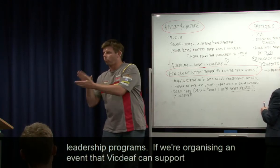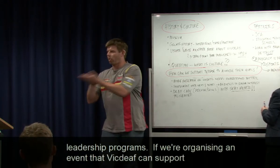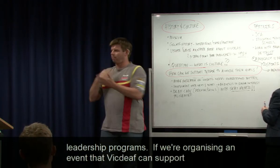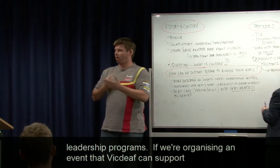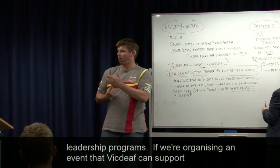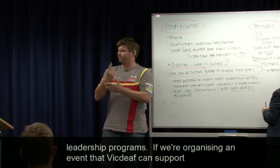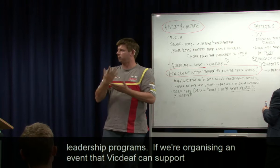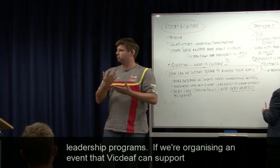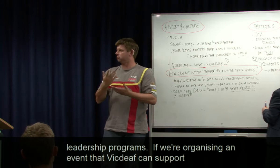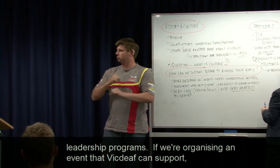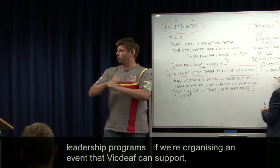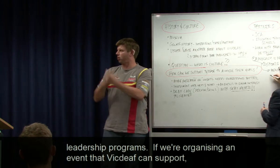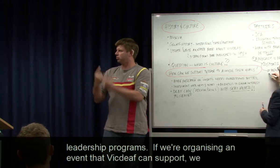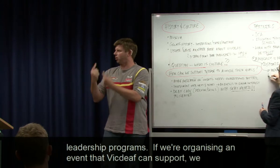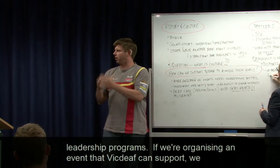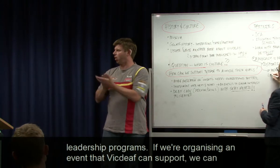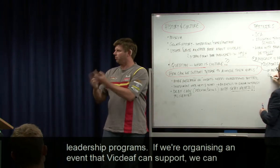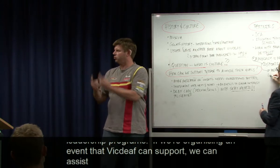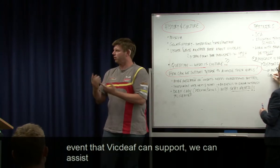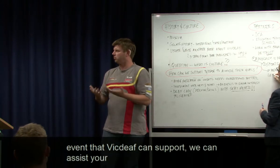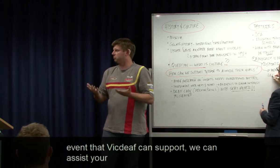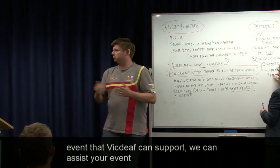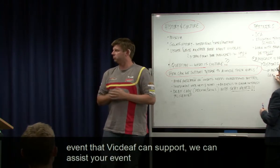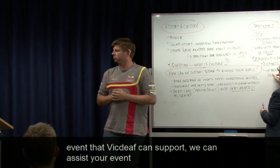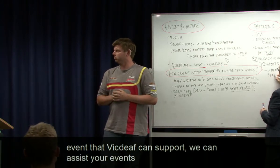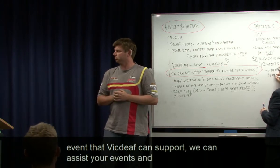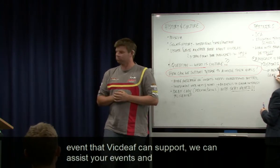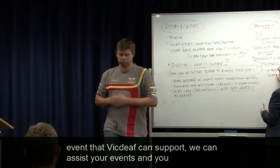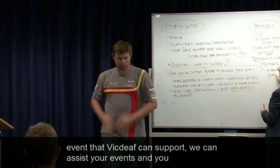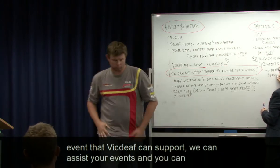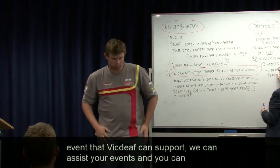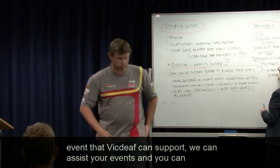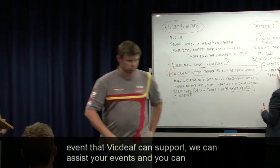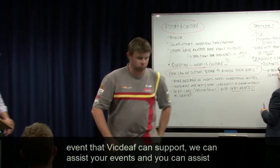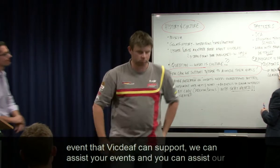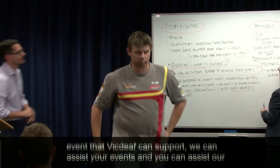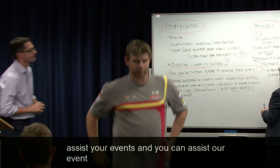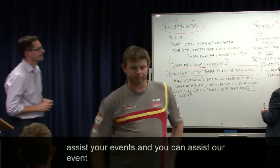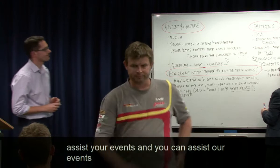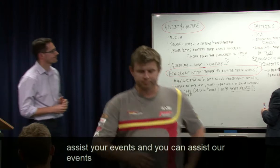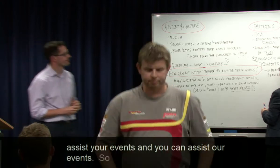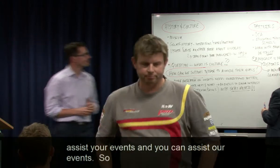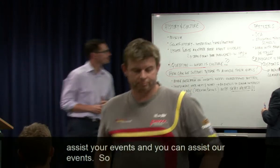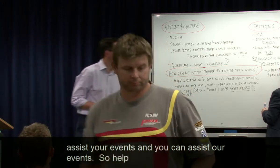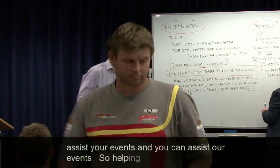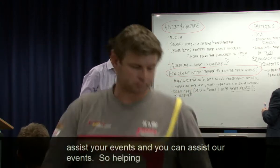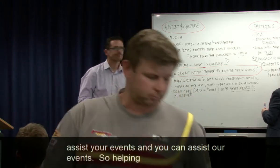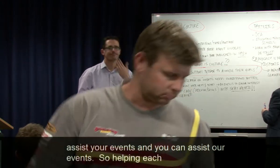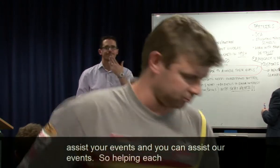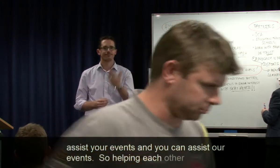we can assist your events and you can assist our events. So helping each other to promote each other's services and events.